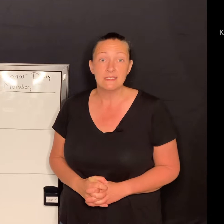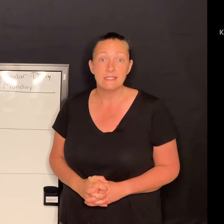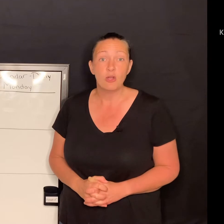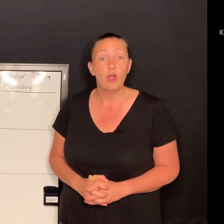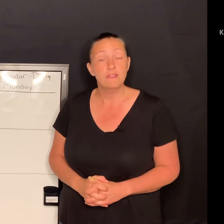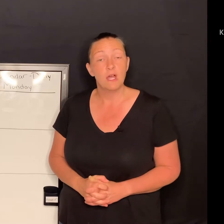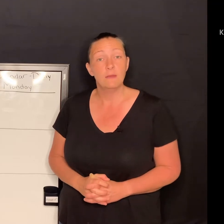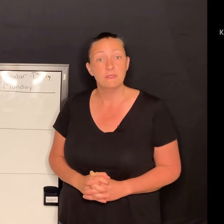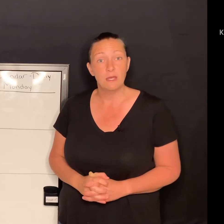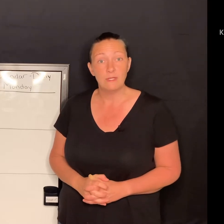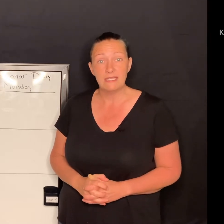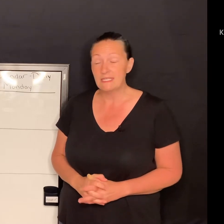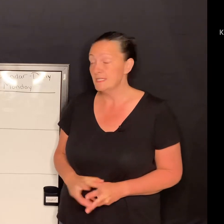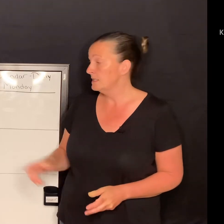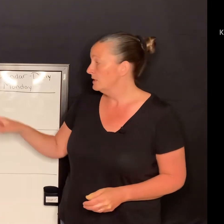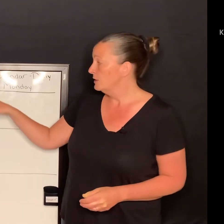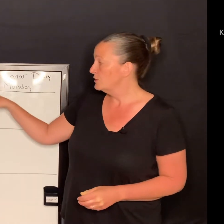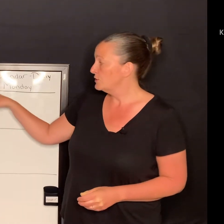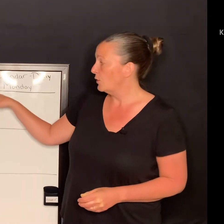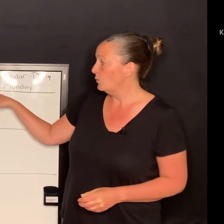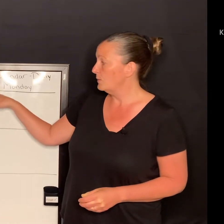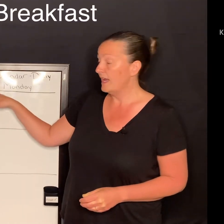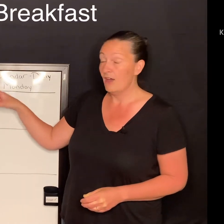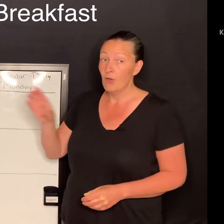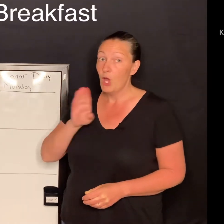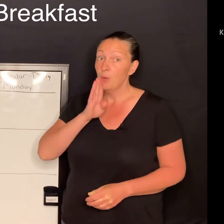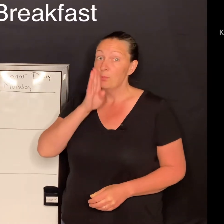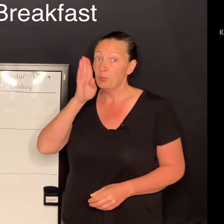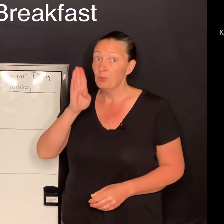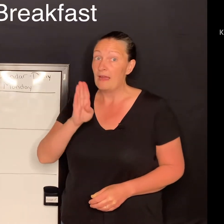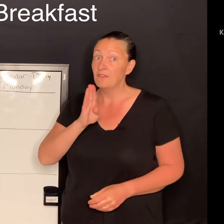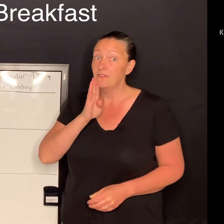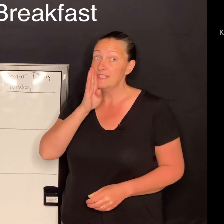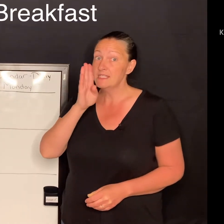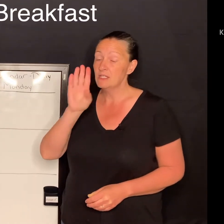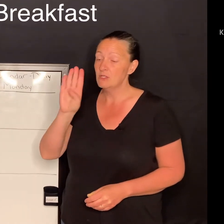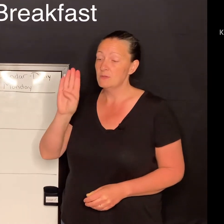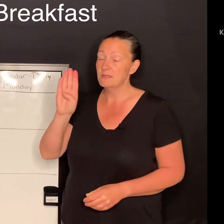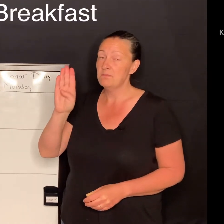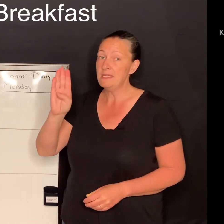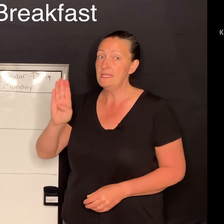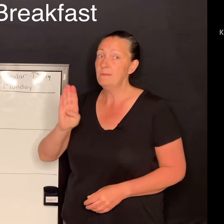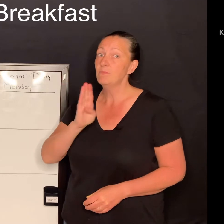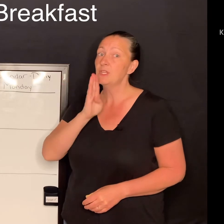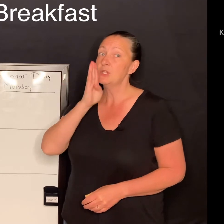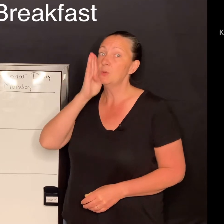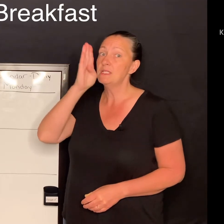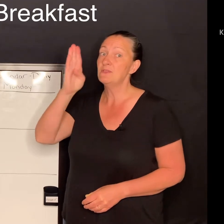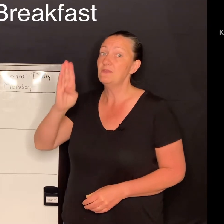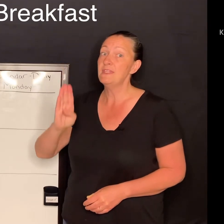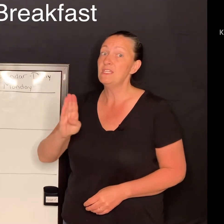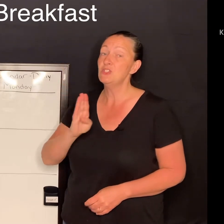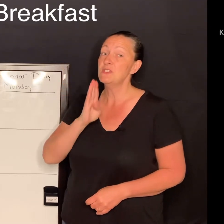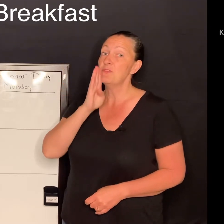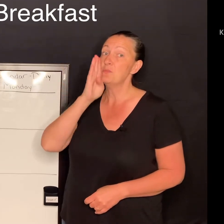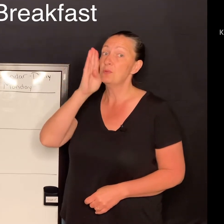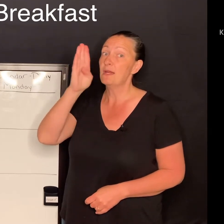are the times that we eat. So we have breakfast, so it's a B. You're going to feed yourself